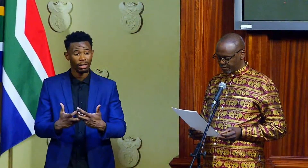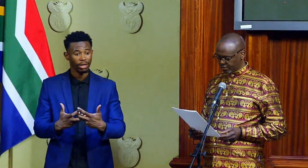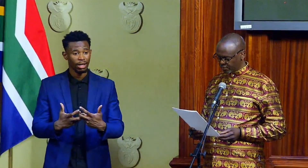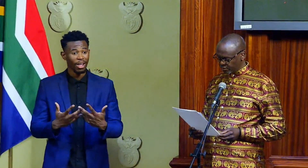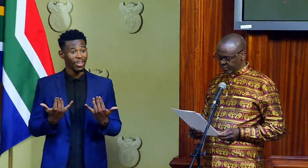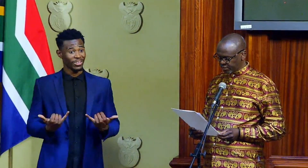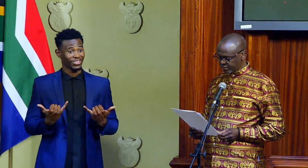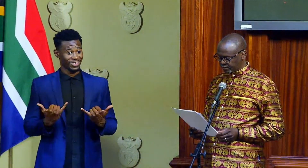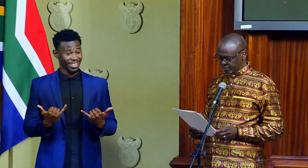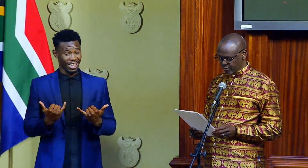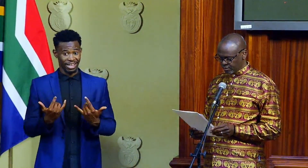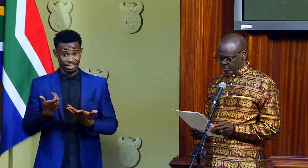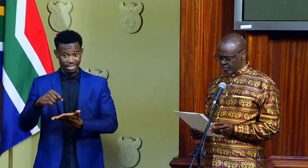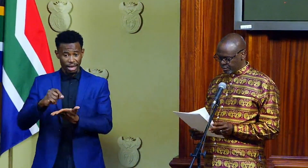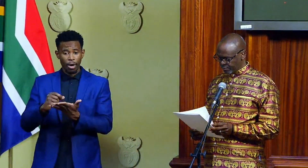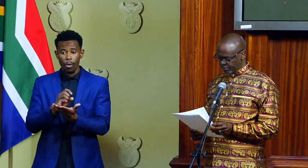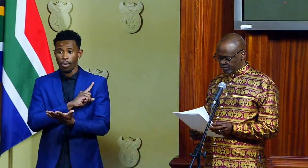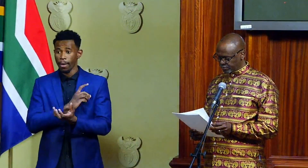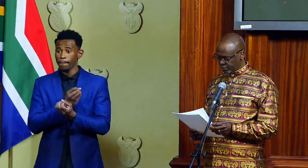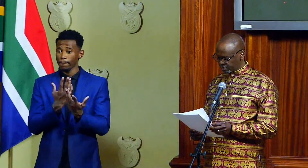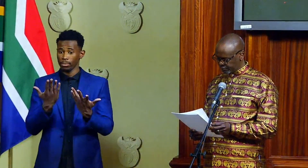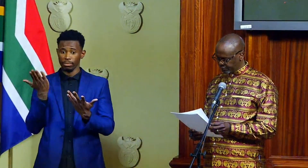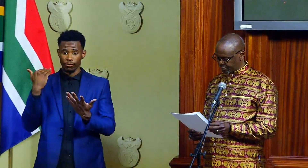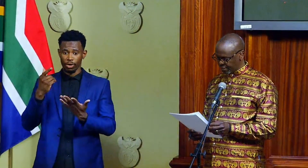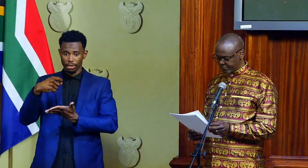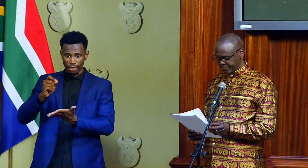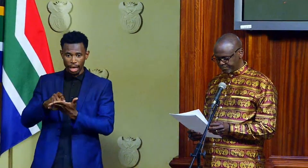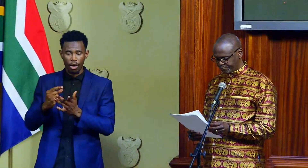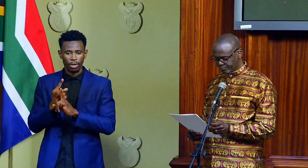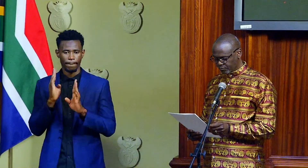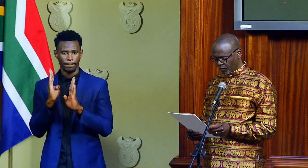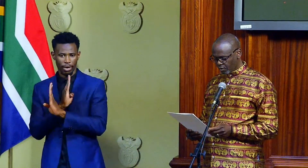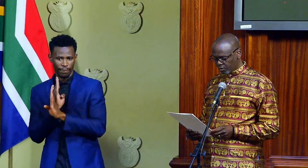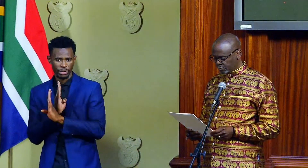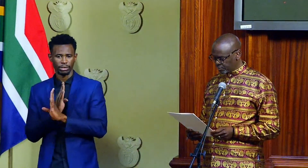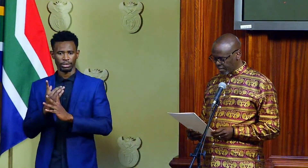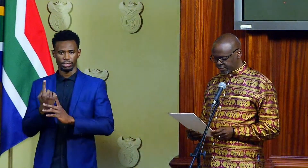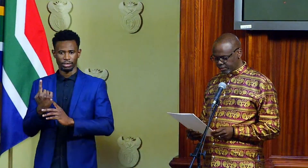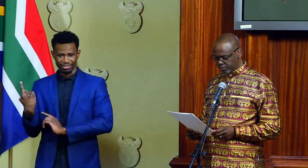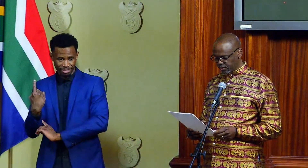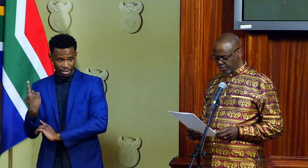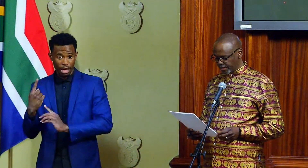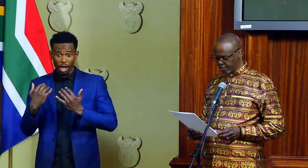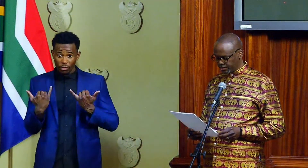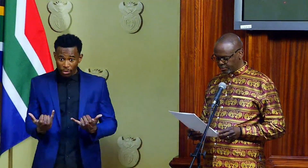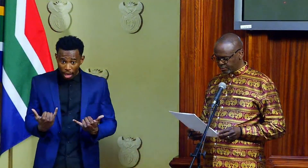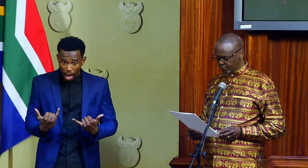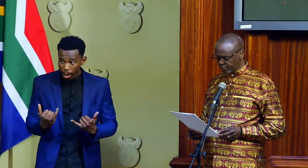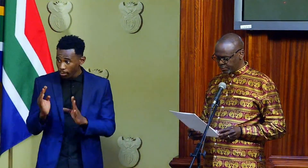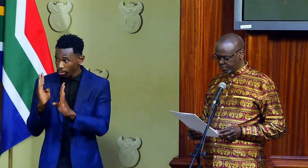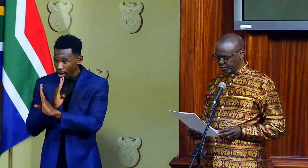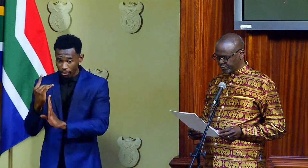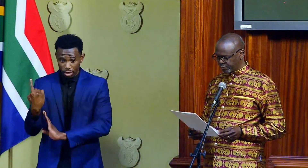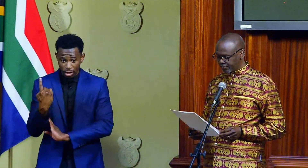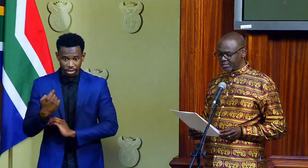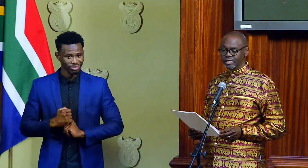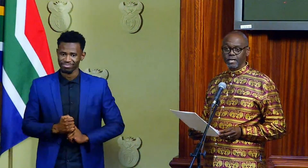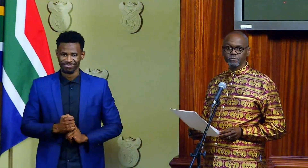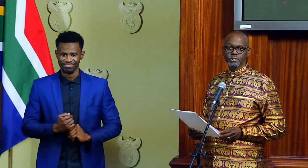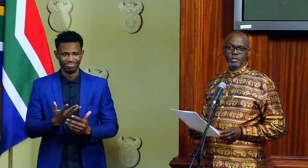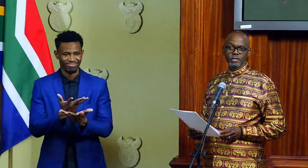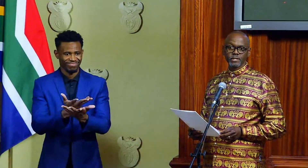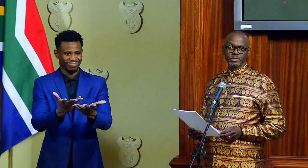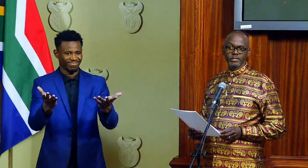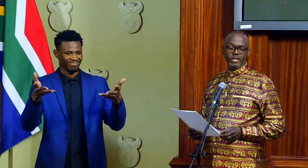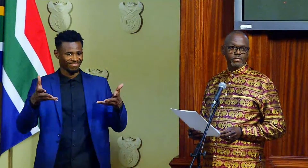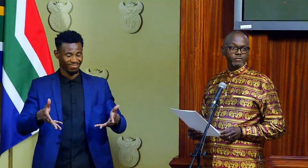a private and lonely task in the presence of our Chief of Staff. To mark the historic nature of this bill for the first